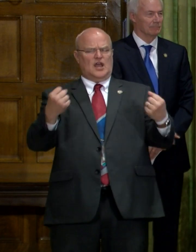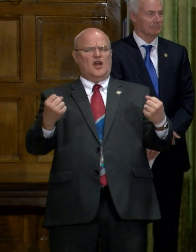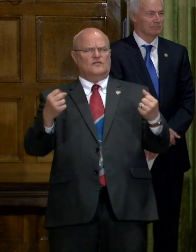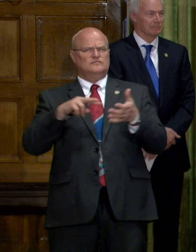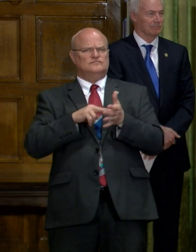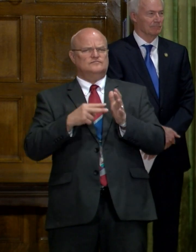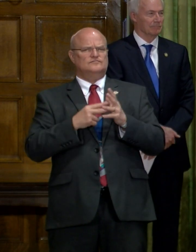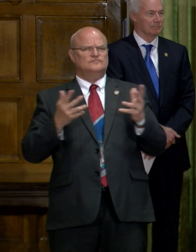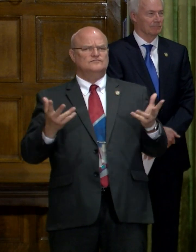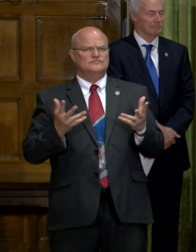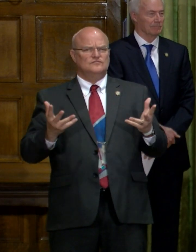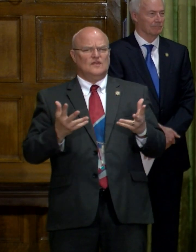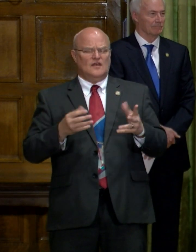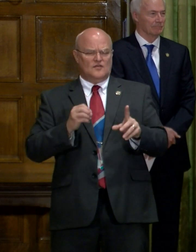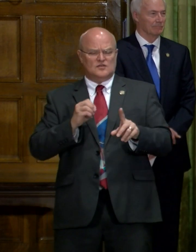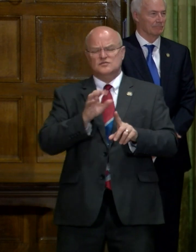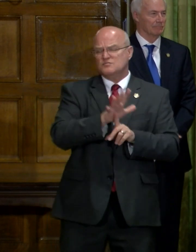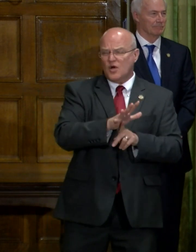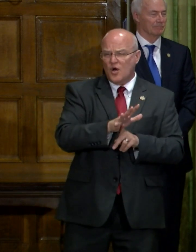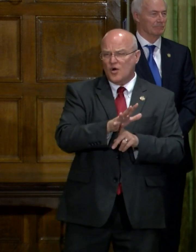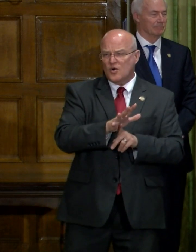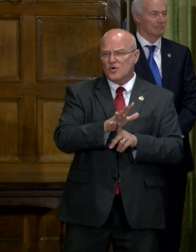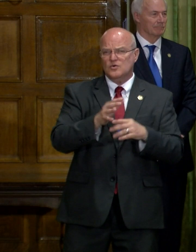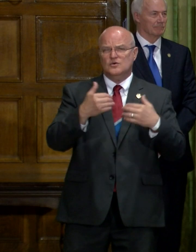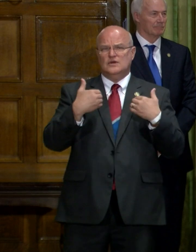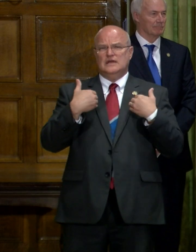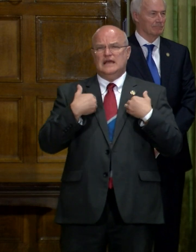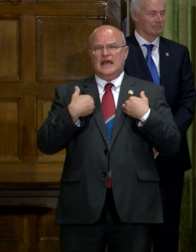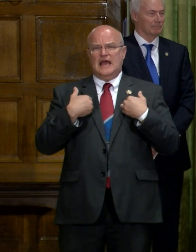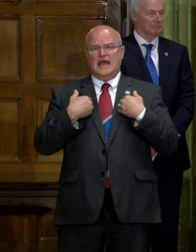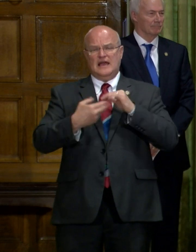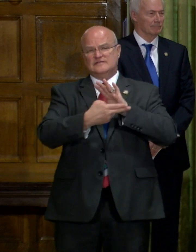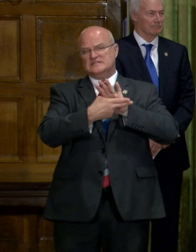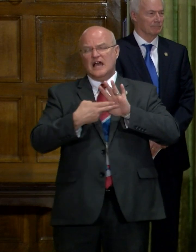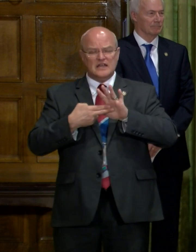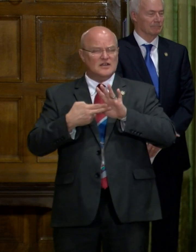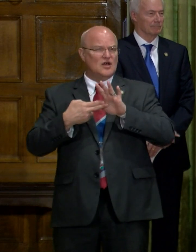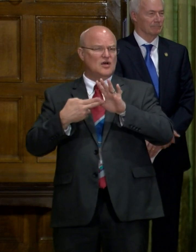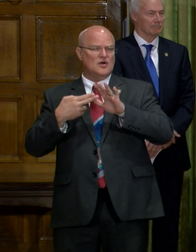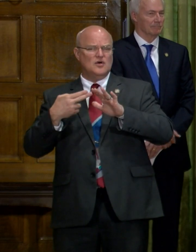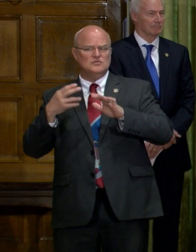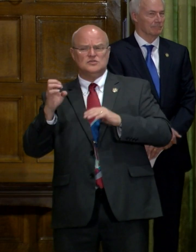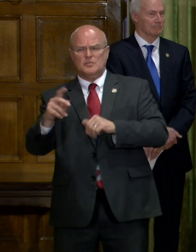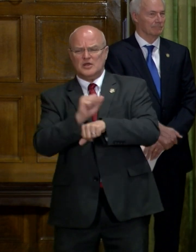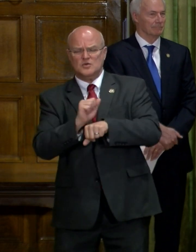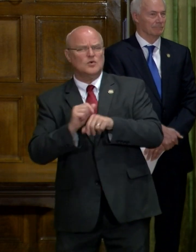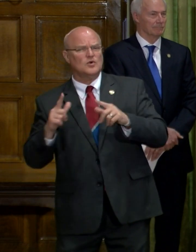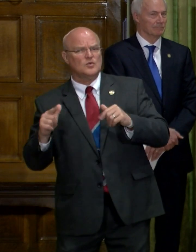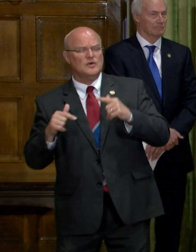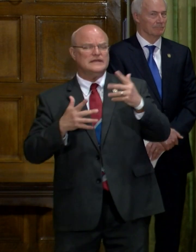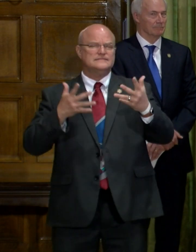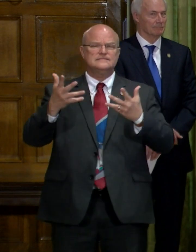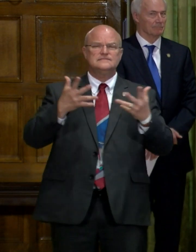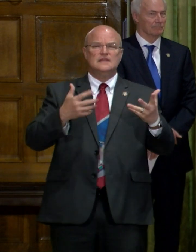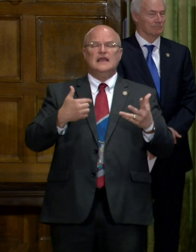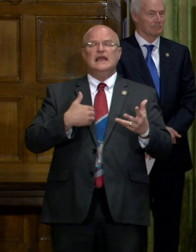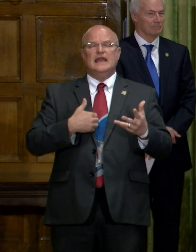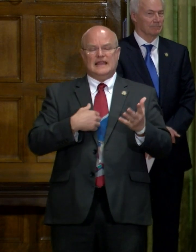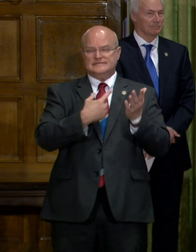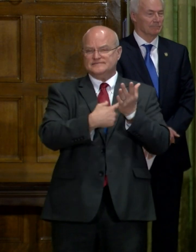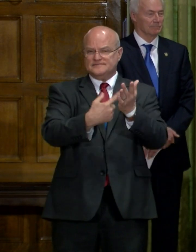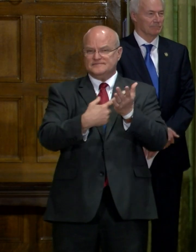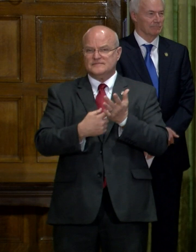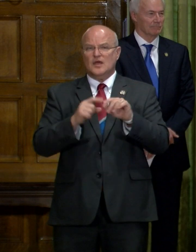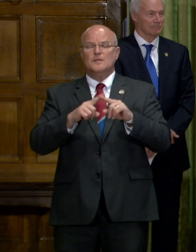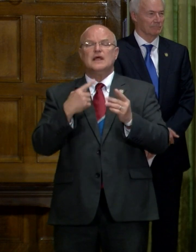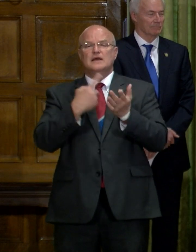recovered. You know, if you've been exposed, or if you've been diagnosed, when can you go back to work? And I've gone over that before,